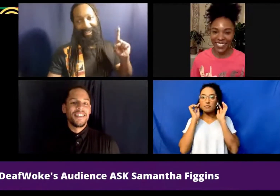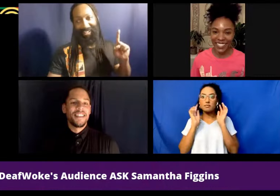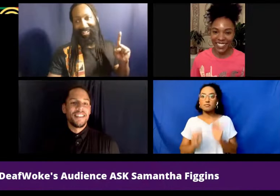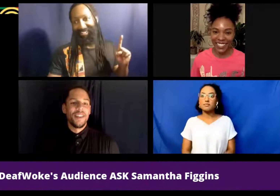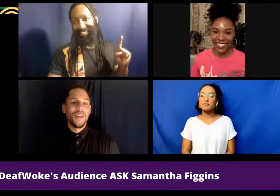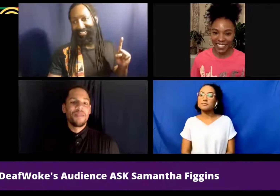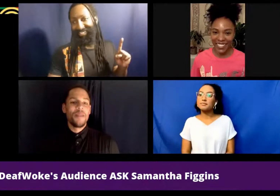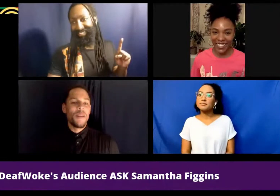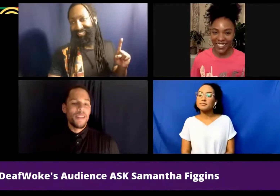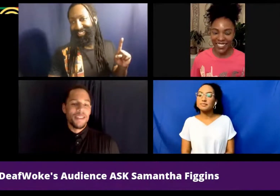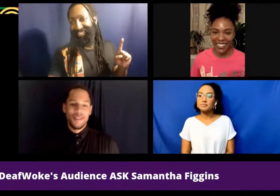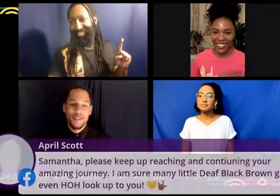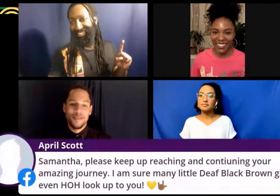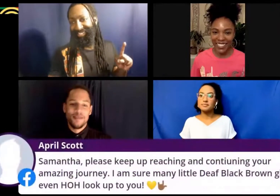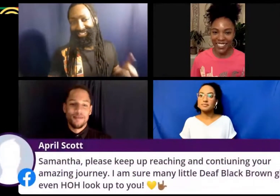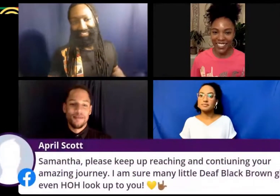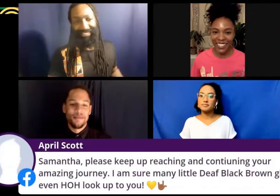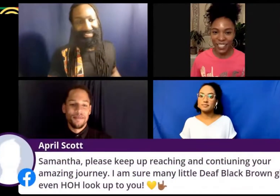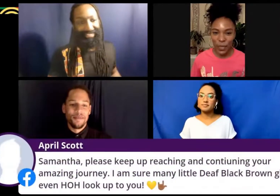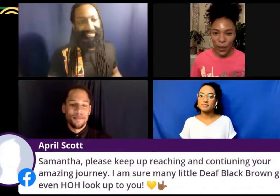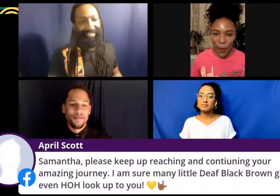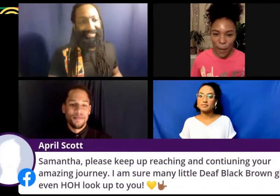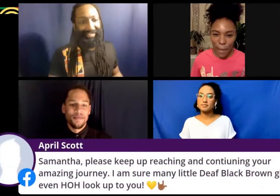One more. One more.